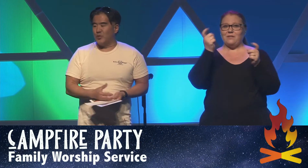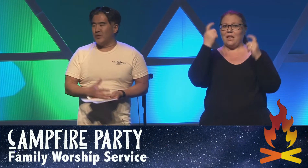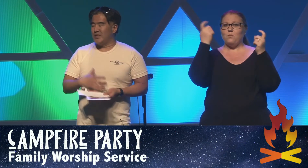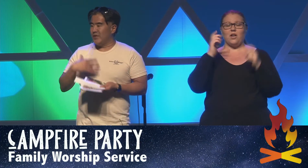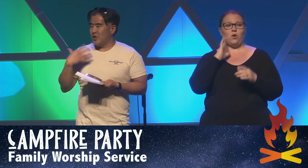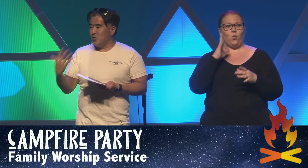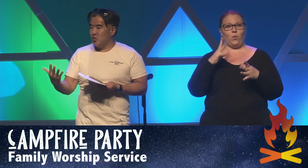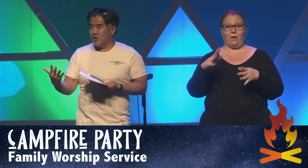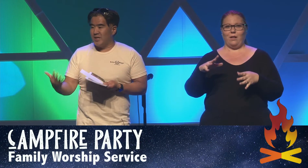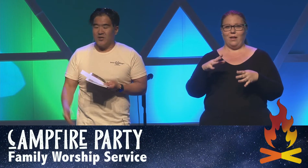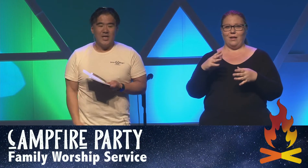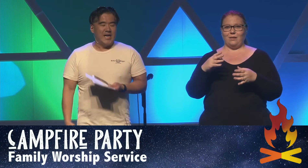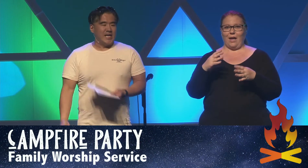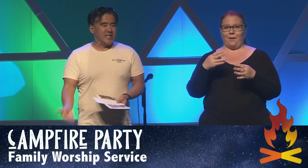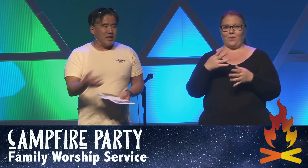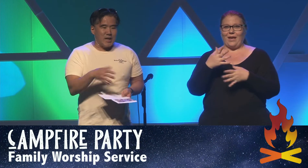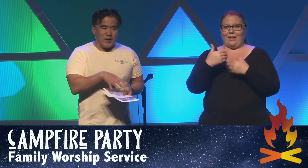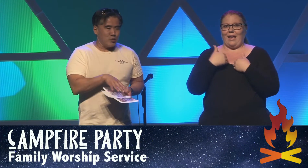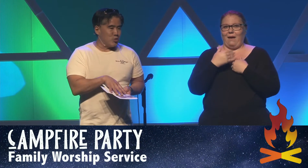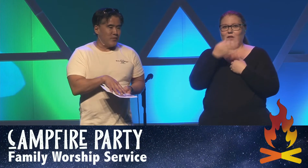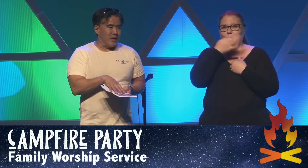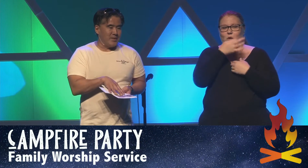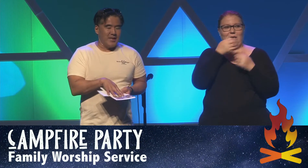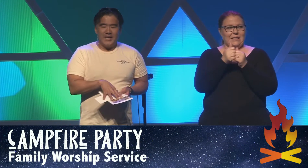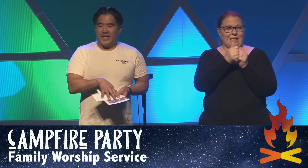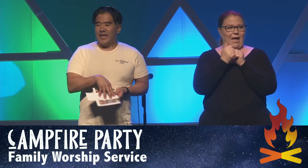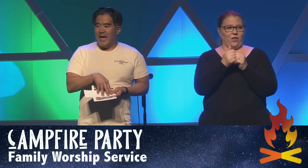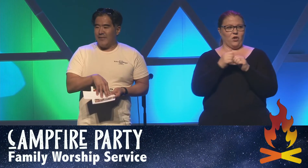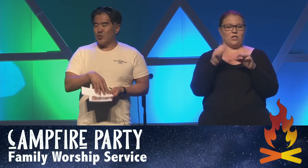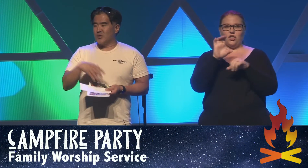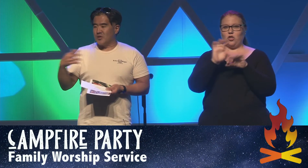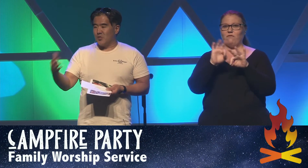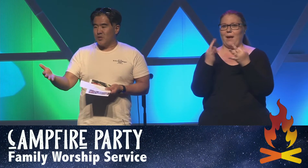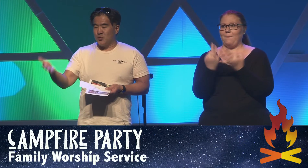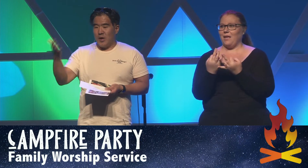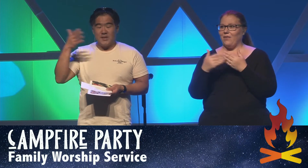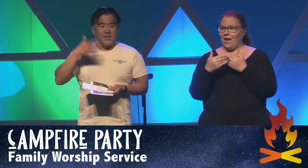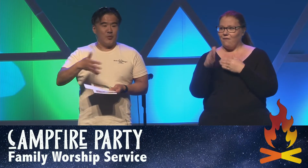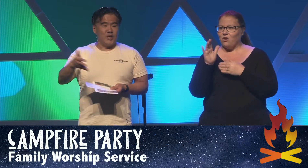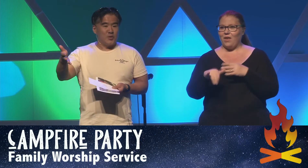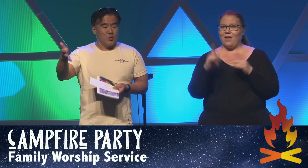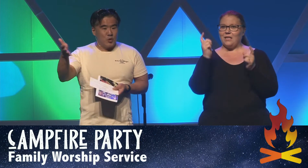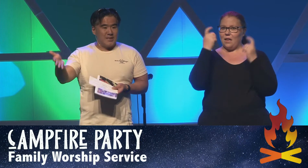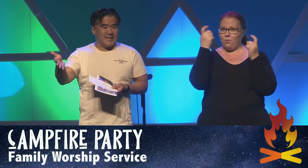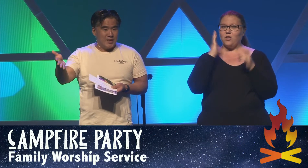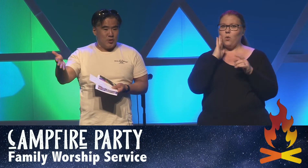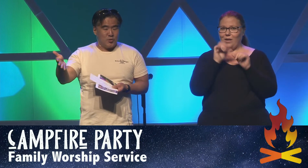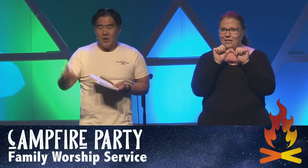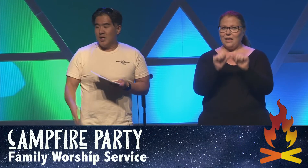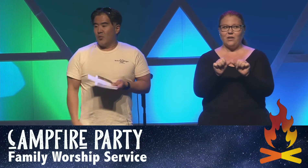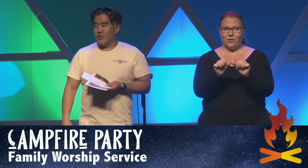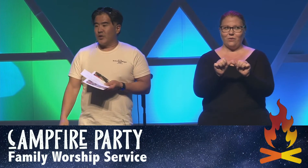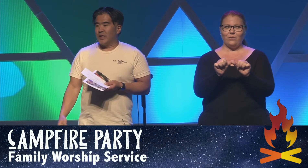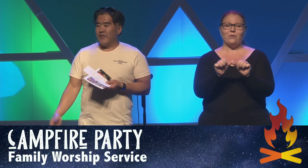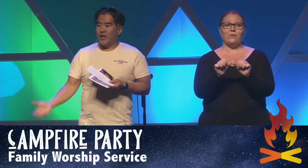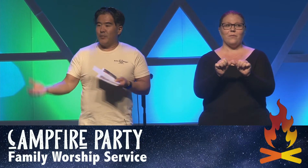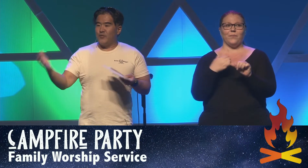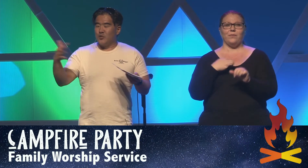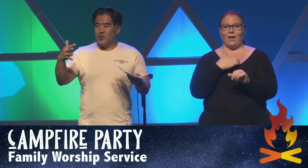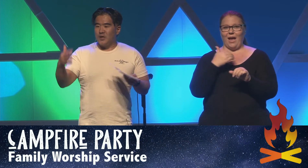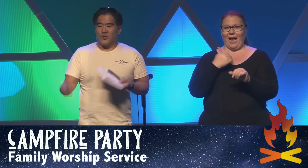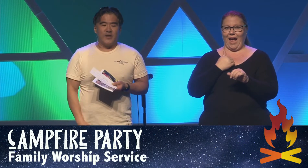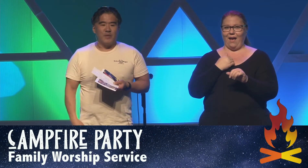We'll be receiving communion together as an entire church family. And then afterwards, the celebration will continue, where we're going to have a